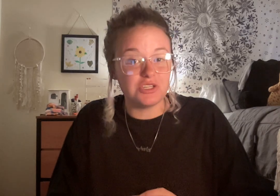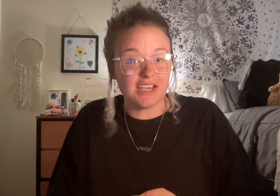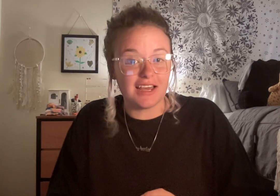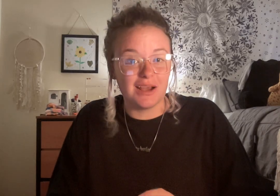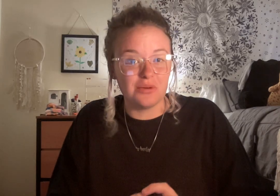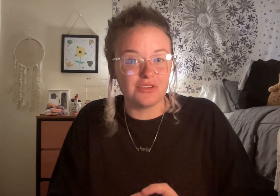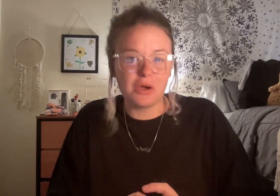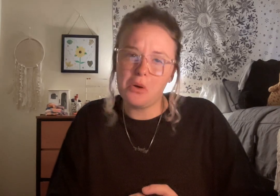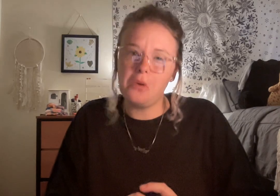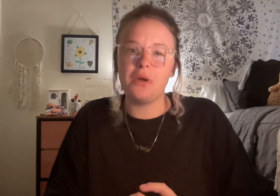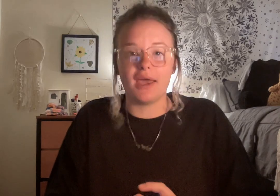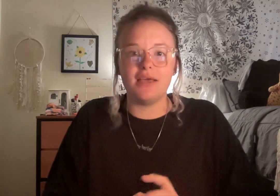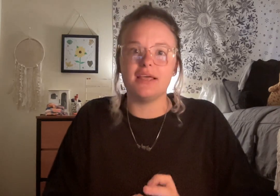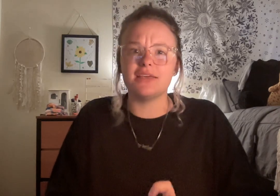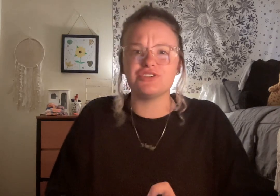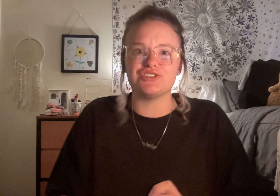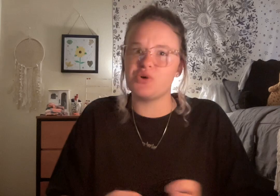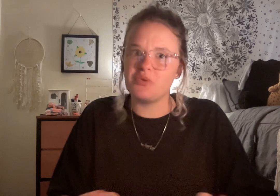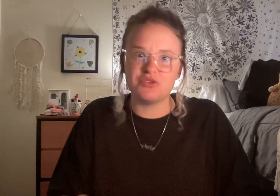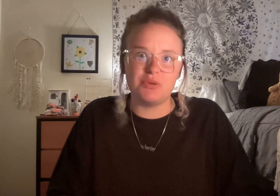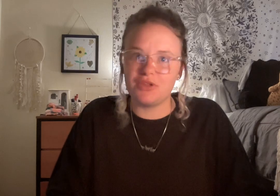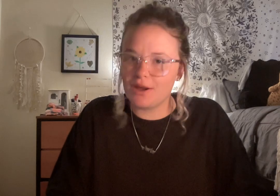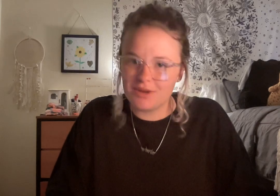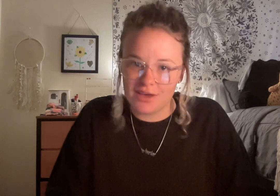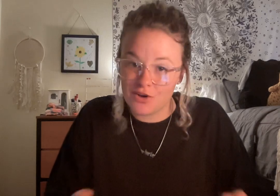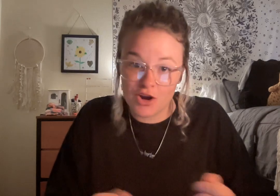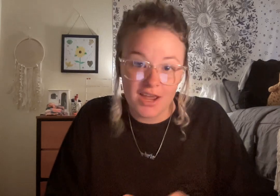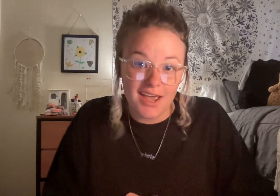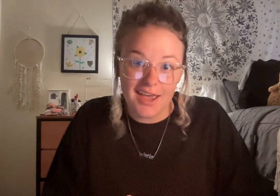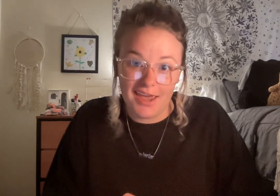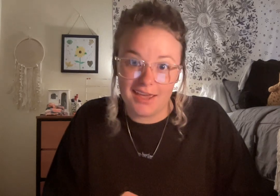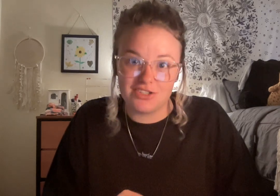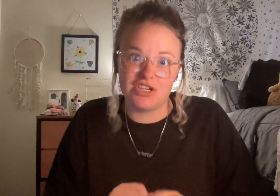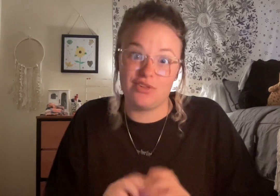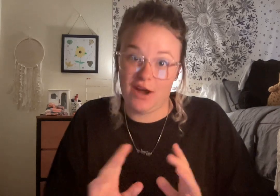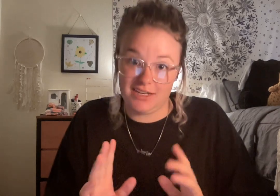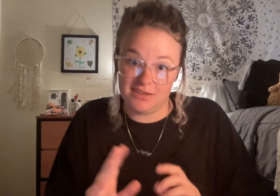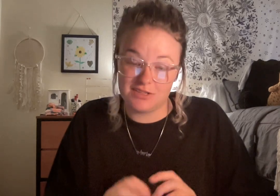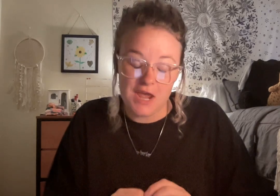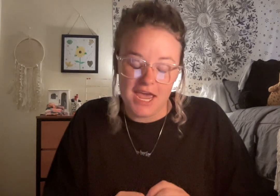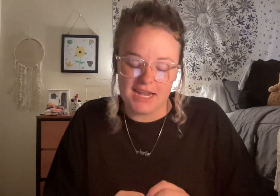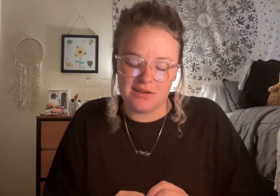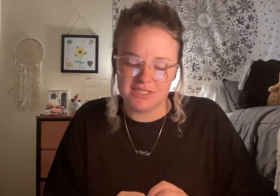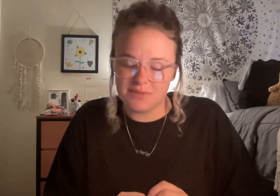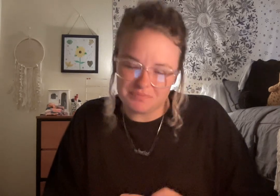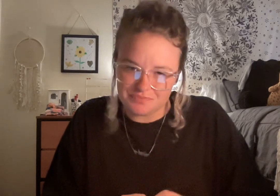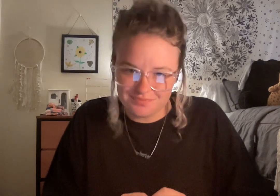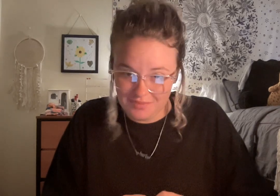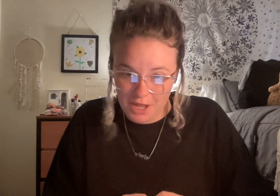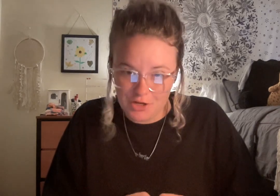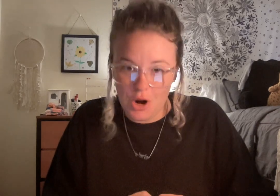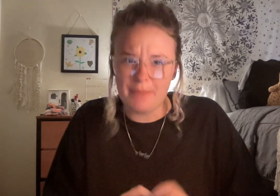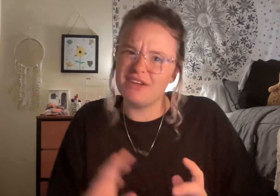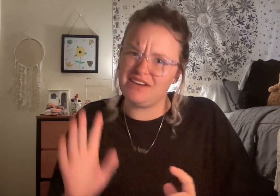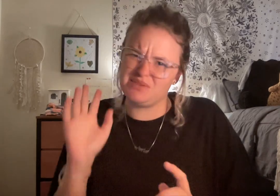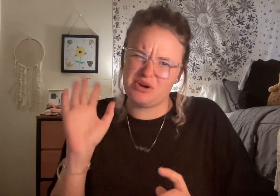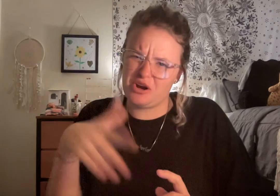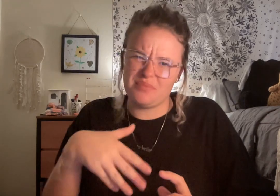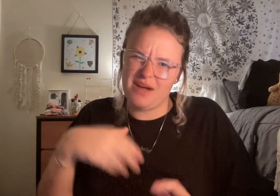interesting. And I was like, oh, okay. Like, it's just a whole bunch of people that come together and share their ideas. And I was like, I'm in a Facebook group. I'm